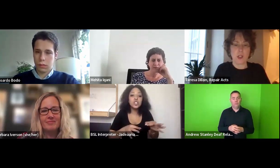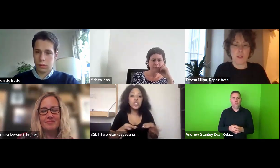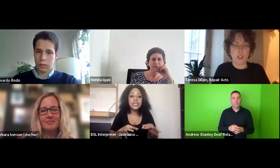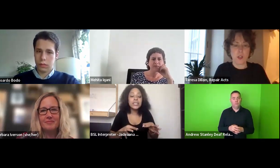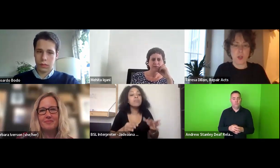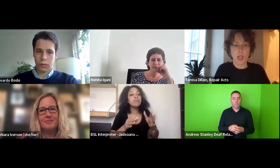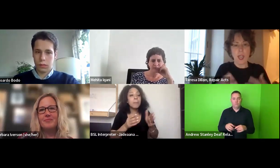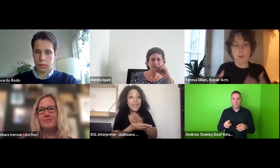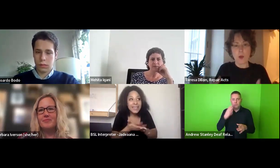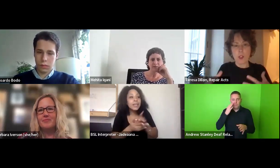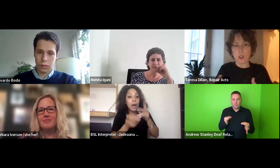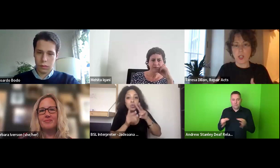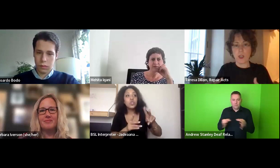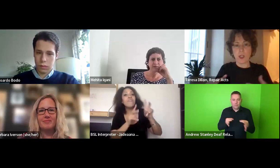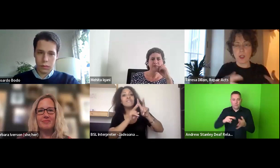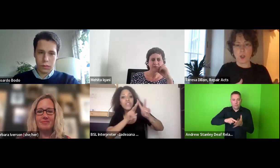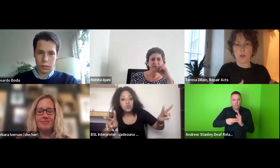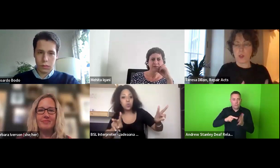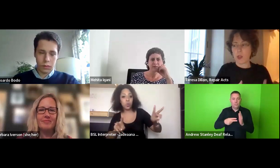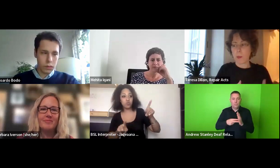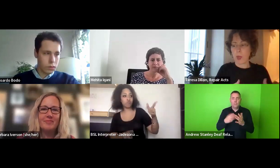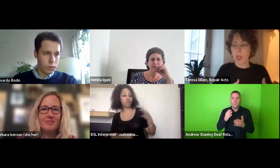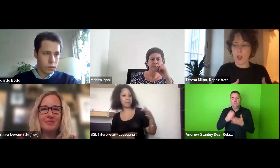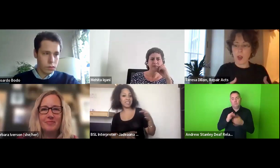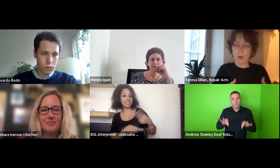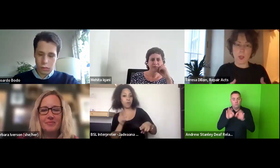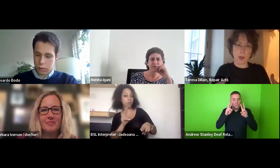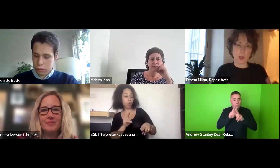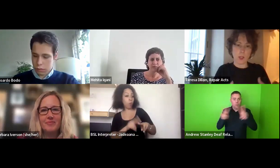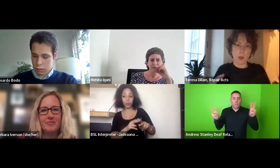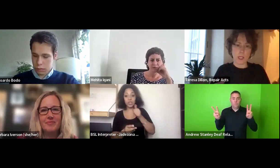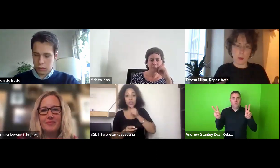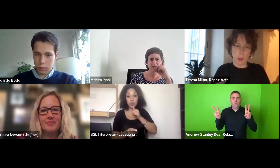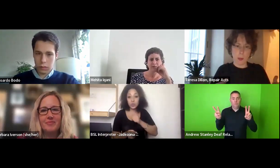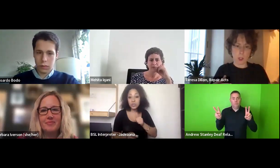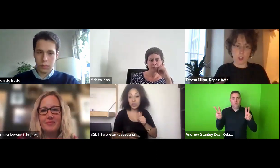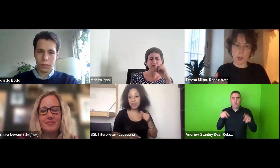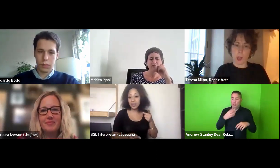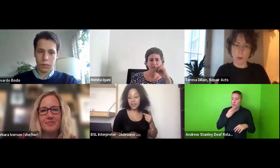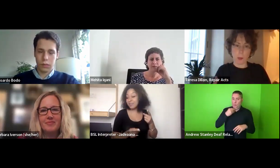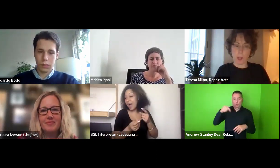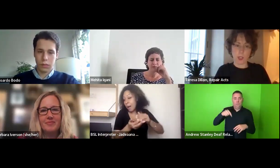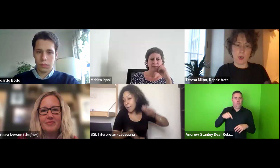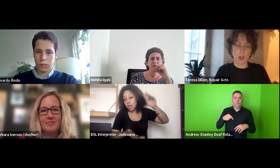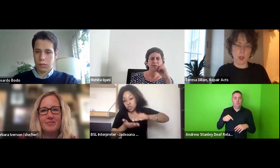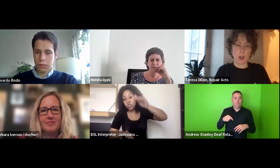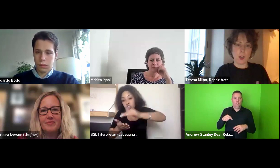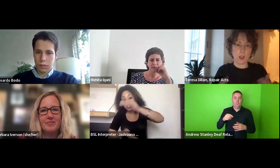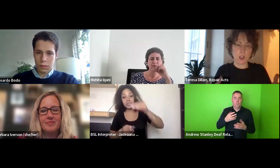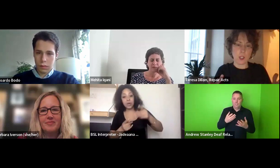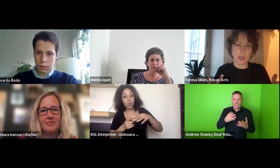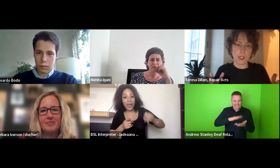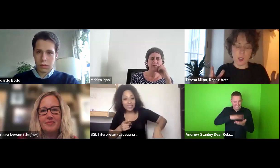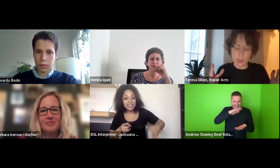front of you. If we were to then think through, for example, the amount of e-waste that may be produced per capita per person.